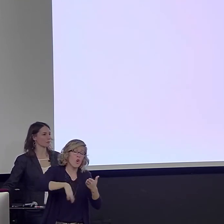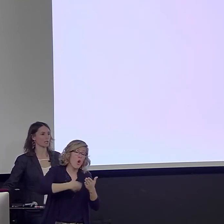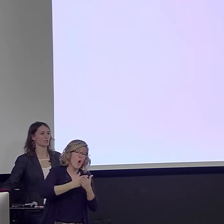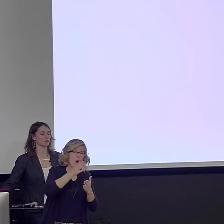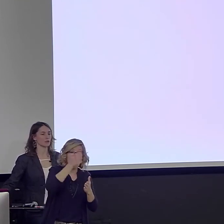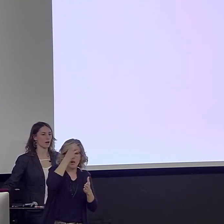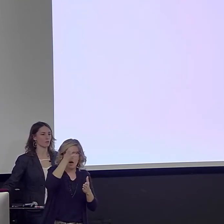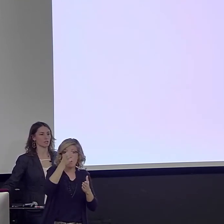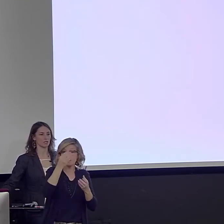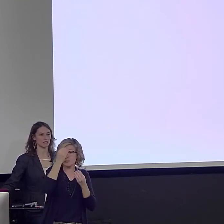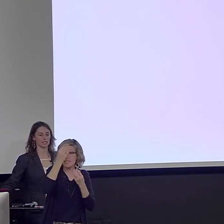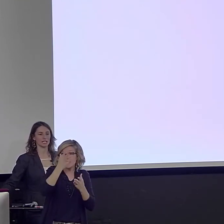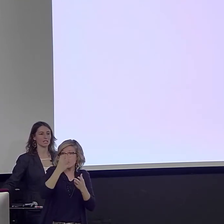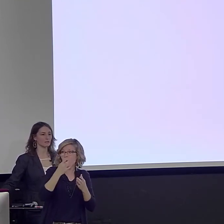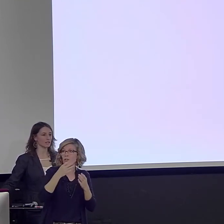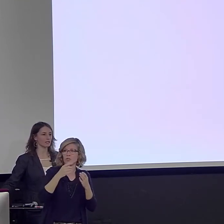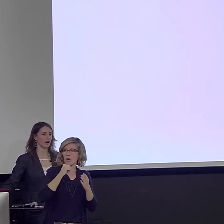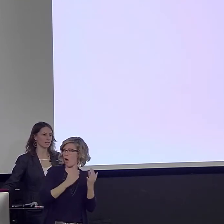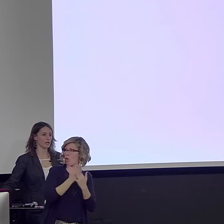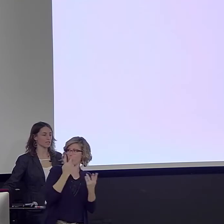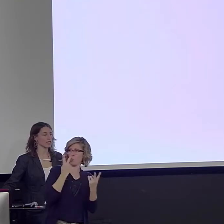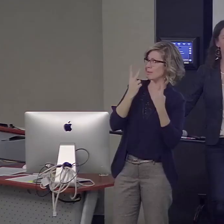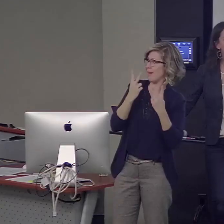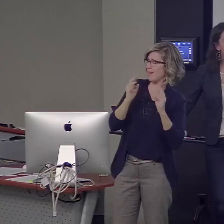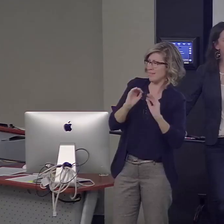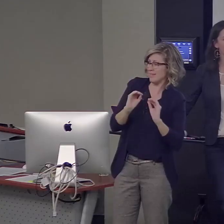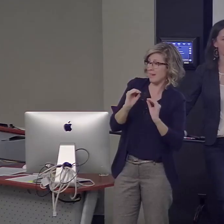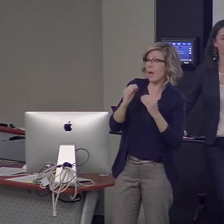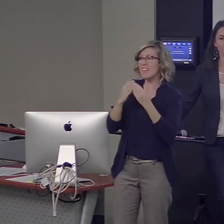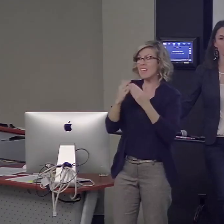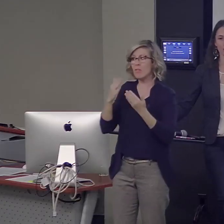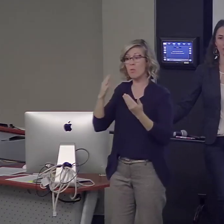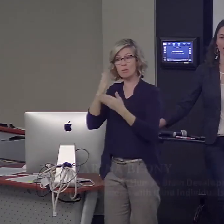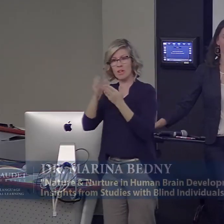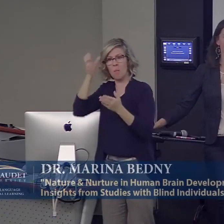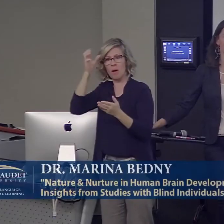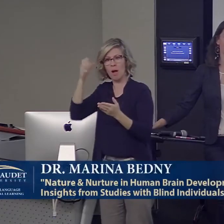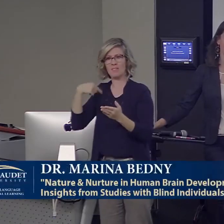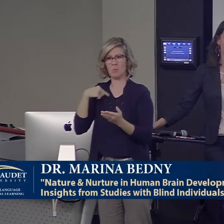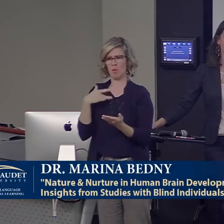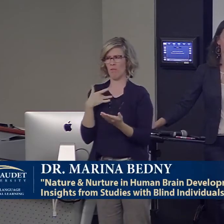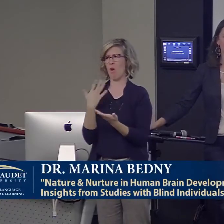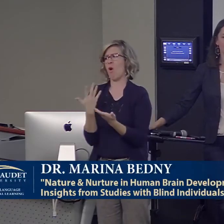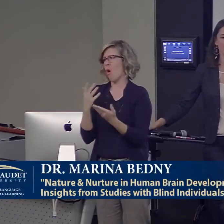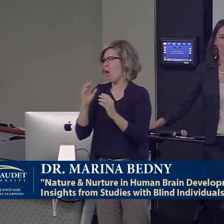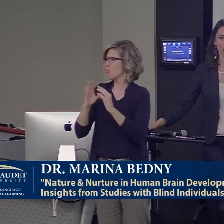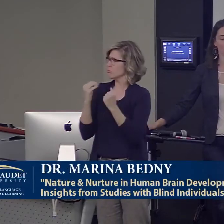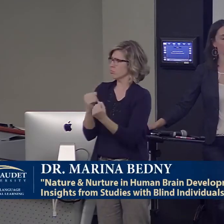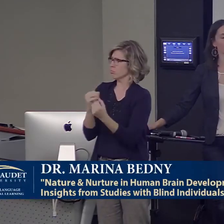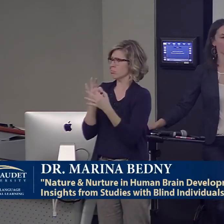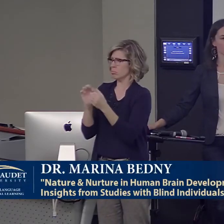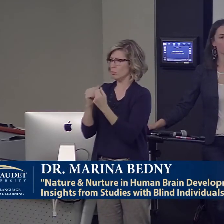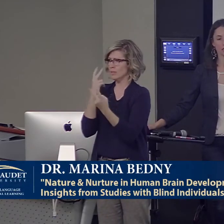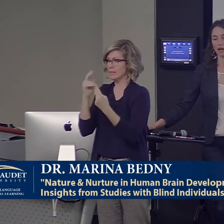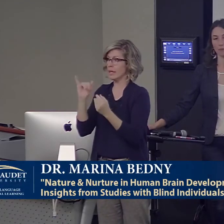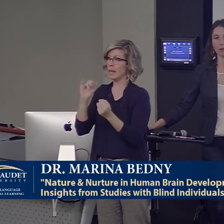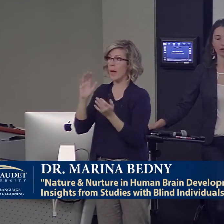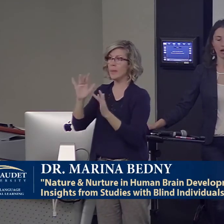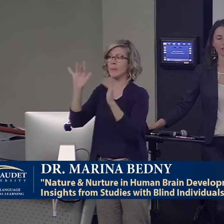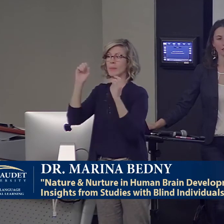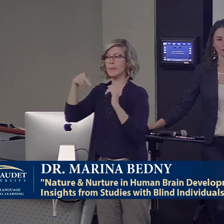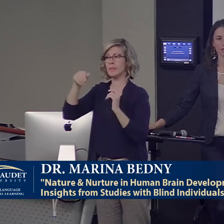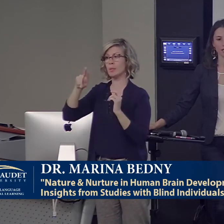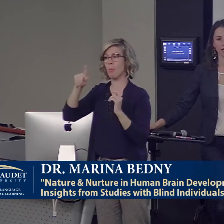conceptual information without vision, even concepts that seem extremely visual to us, like sparkle, are preserved,